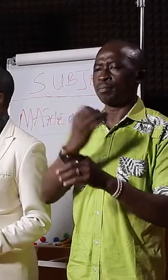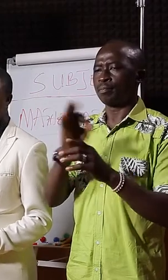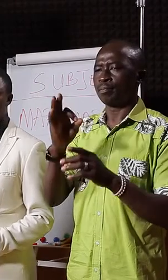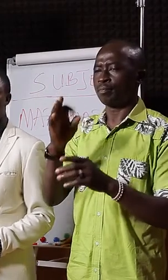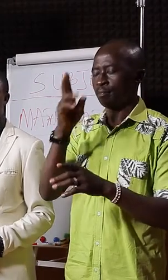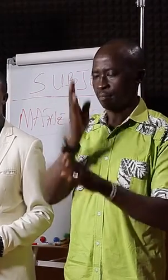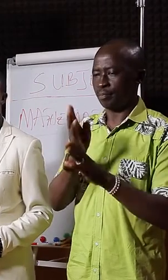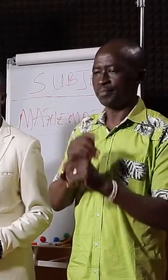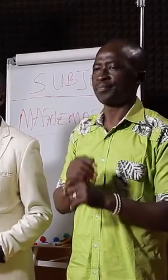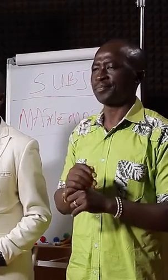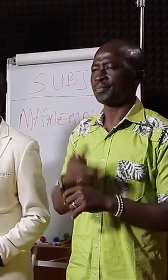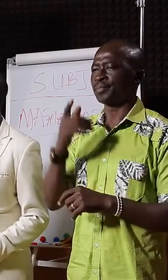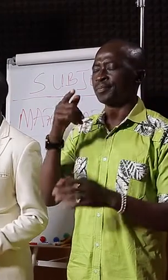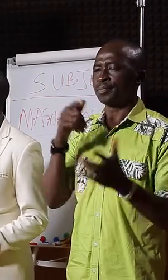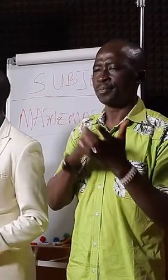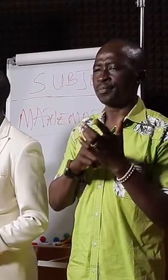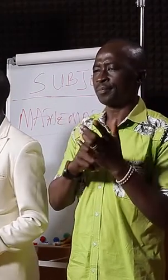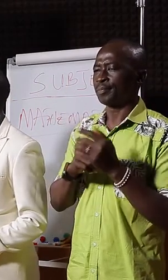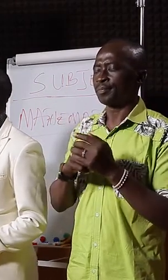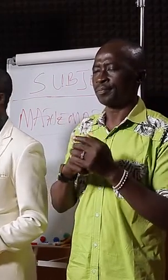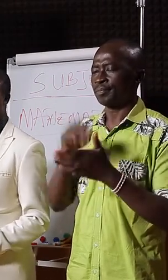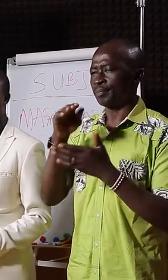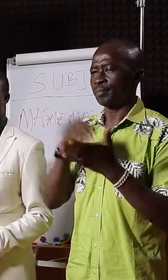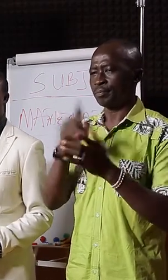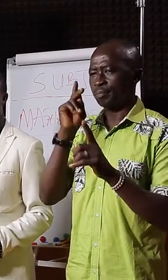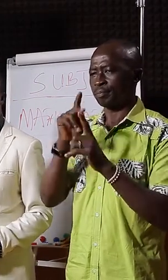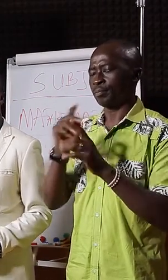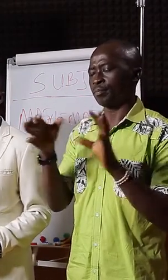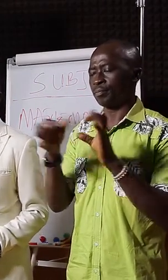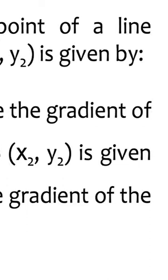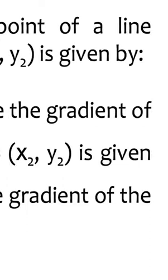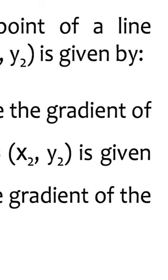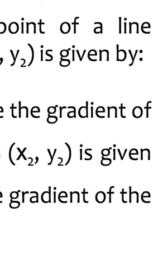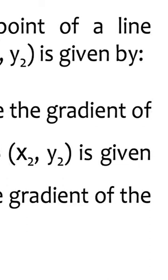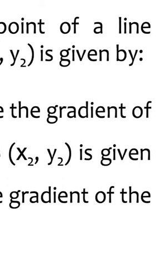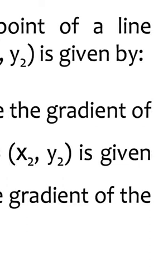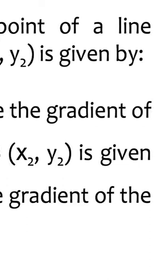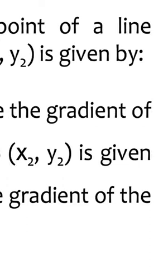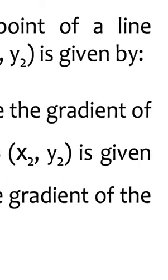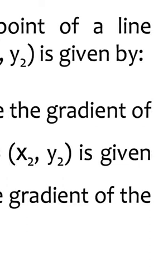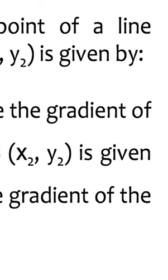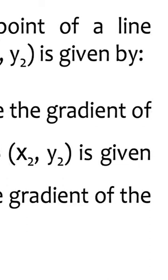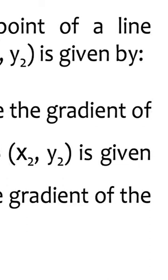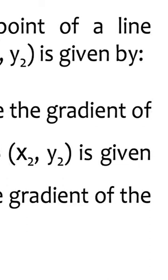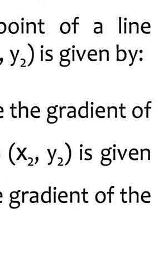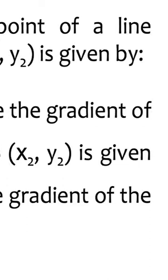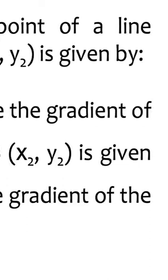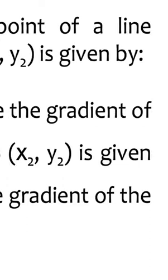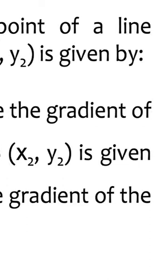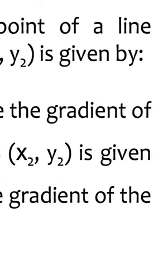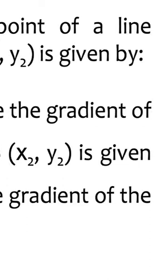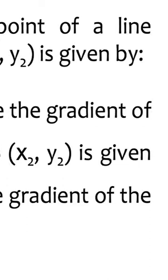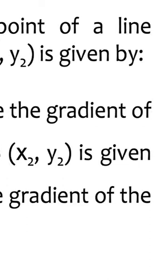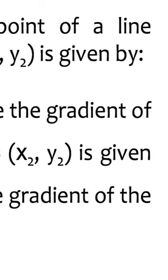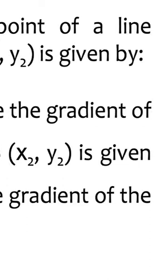Now, the coordinate of the midpoint of a line joining point A, the coordinate as x1